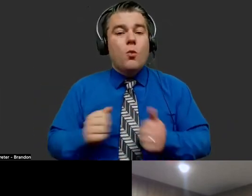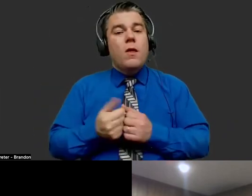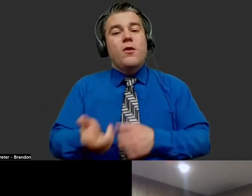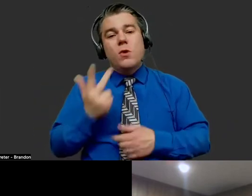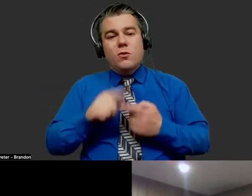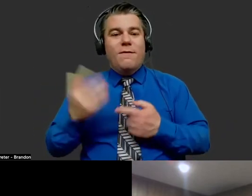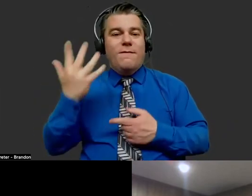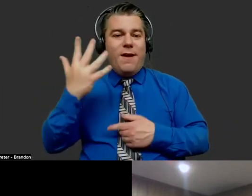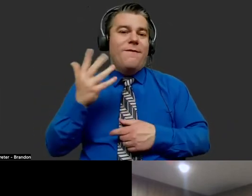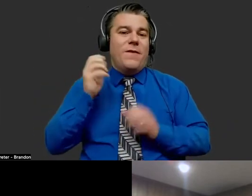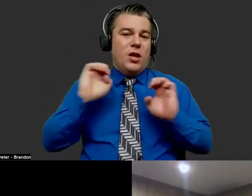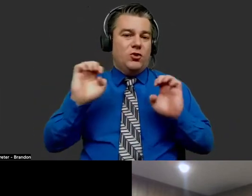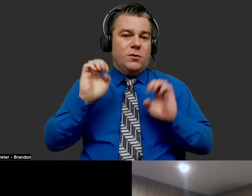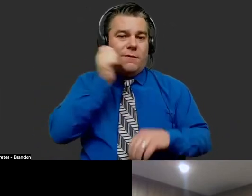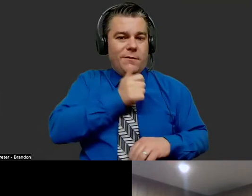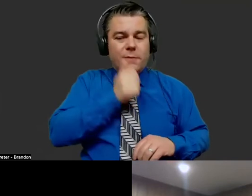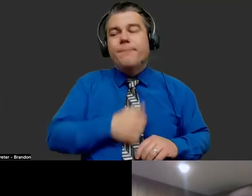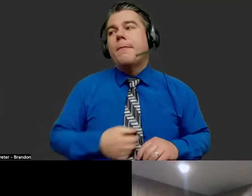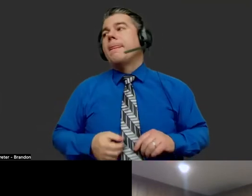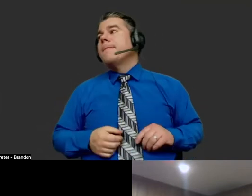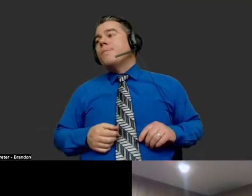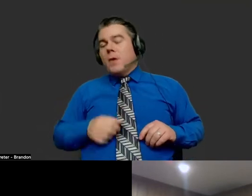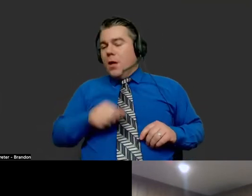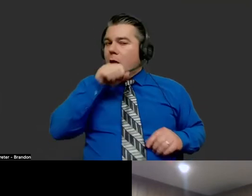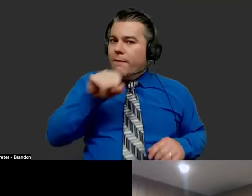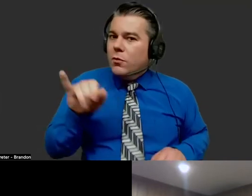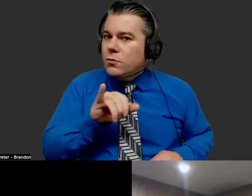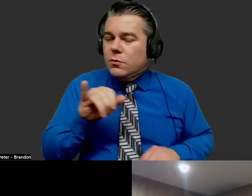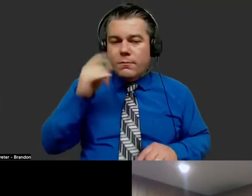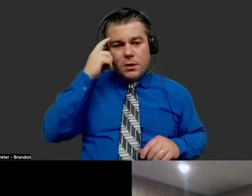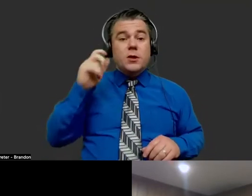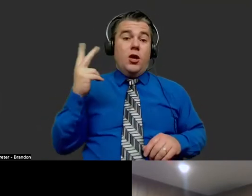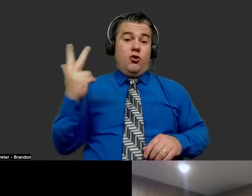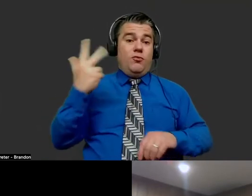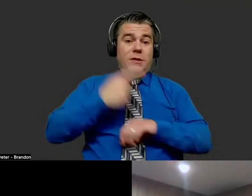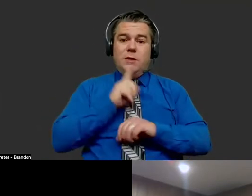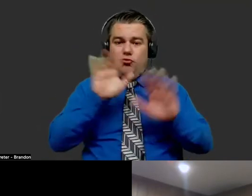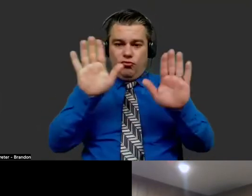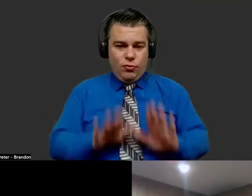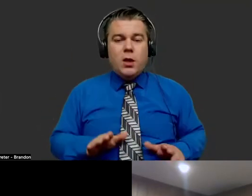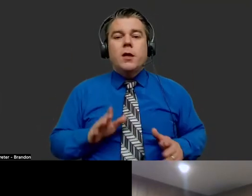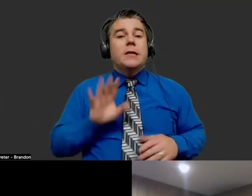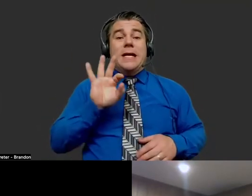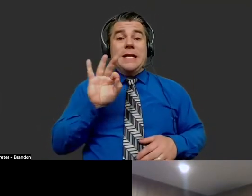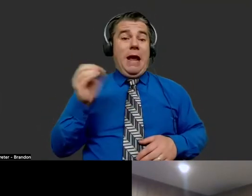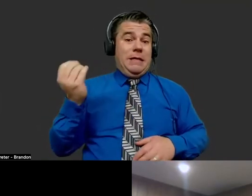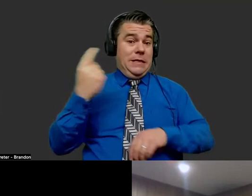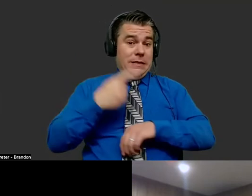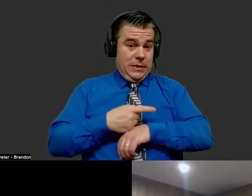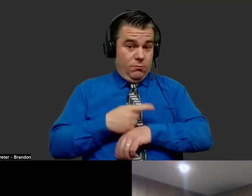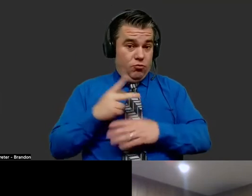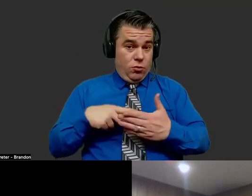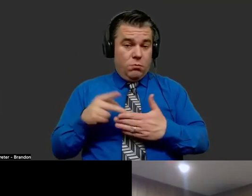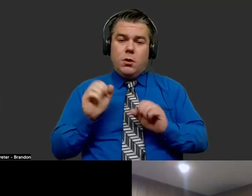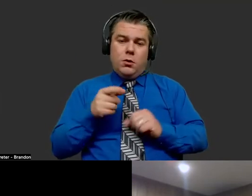exercises per day. I love this also because 3 days is so great. So it's a 90-day program. You can basically